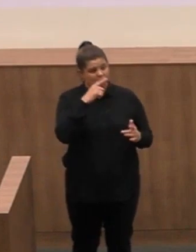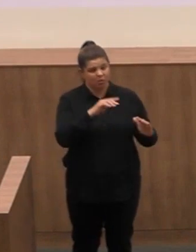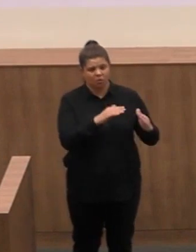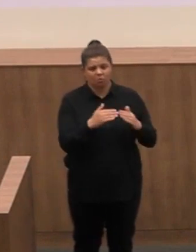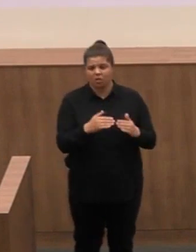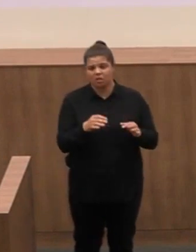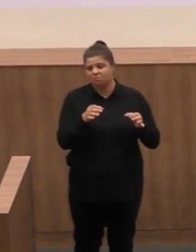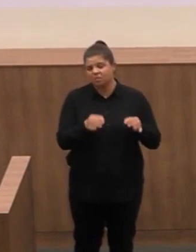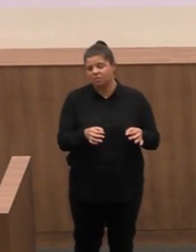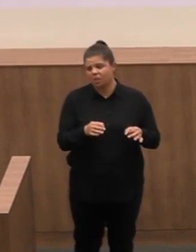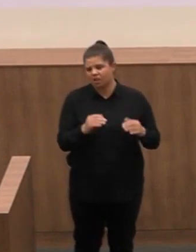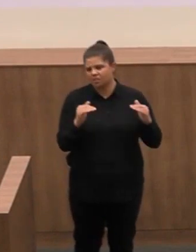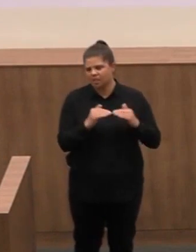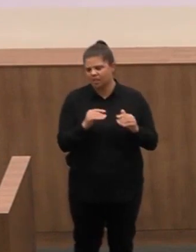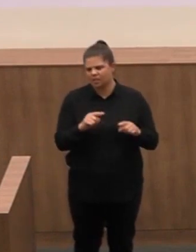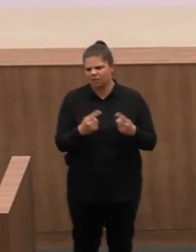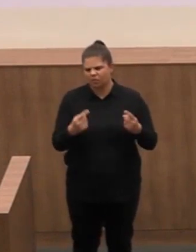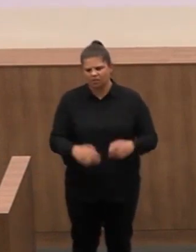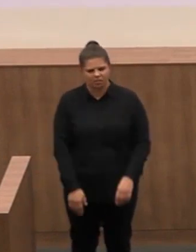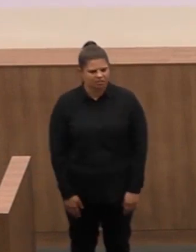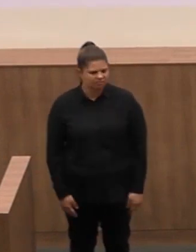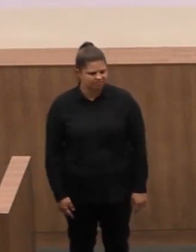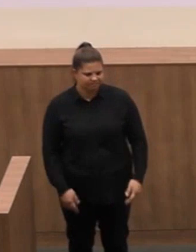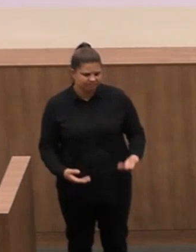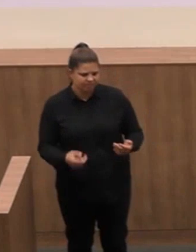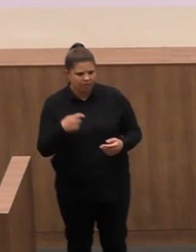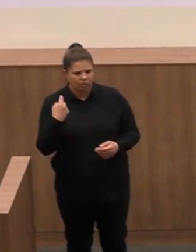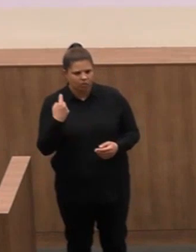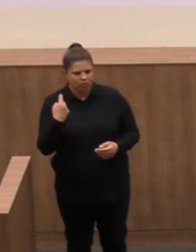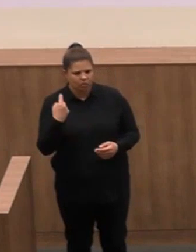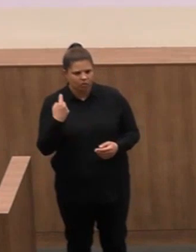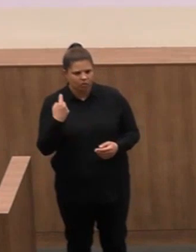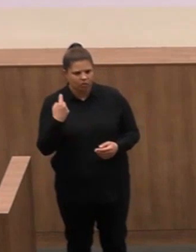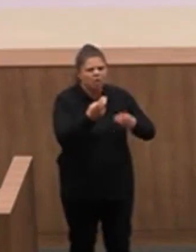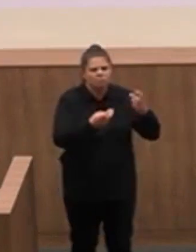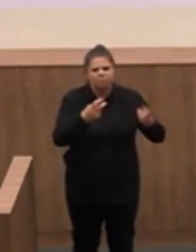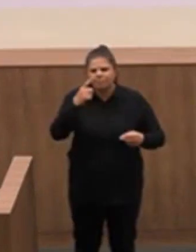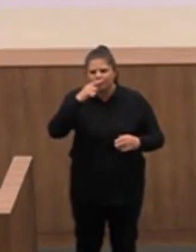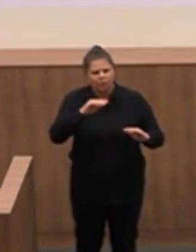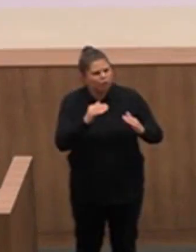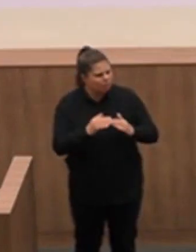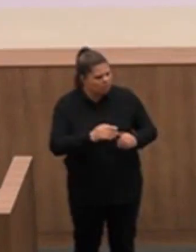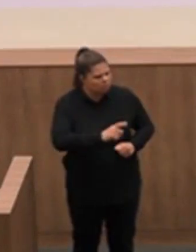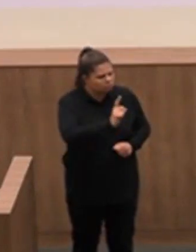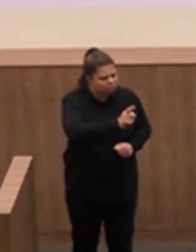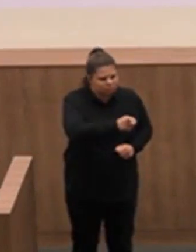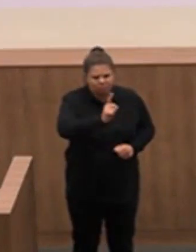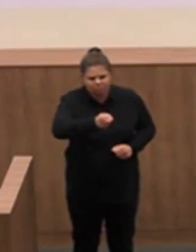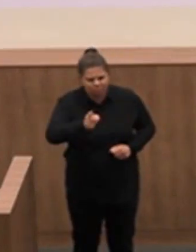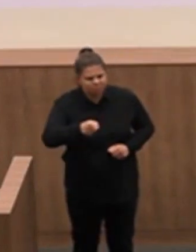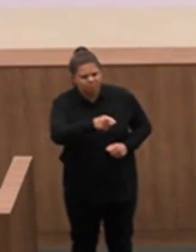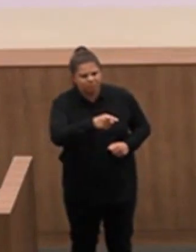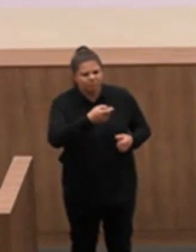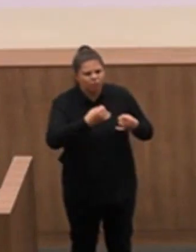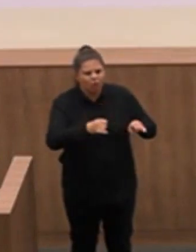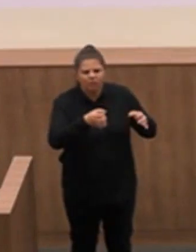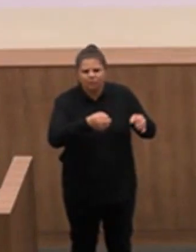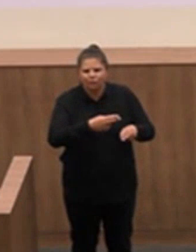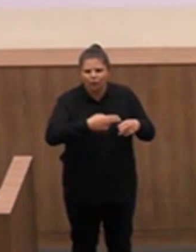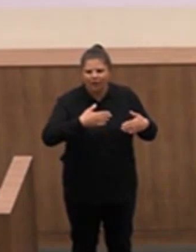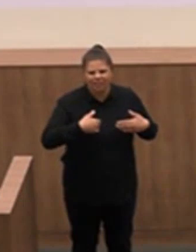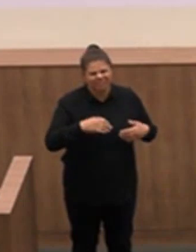community who make all sorts of decisions, and we don't go around trying to find people who make bad decisions and impose restrictions on them. But when people